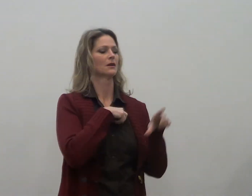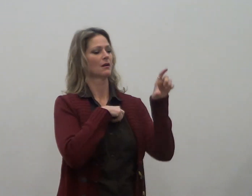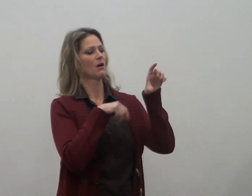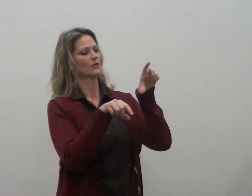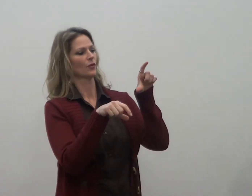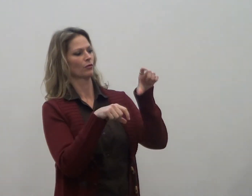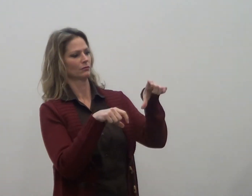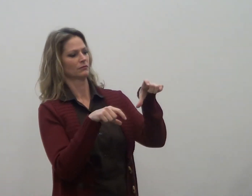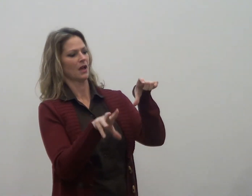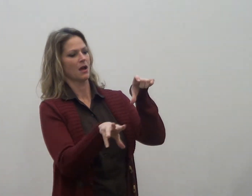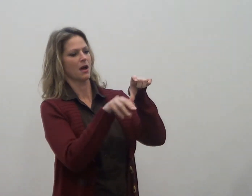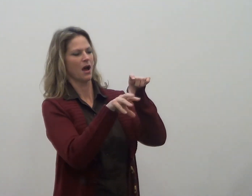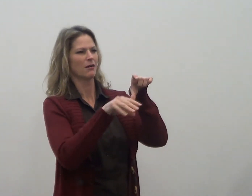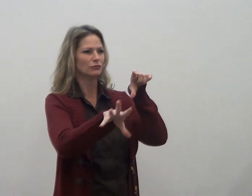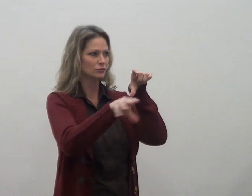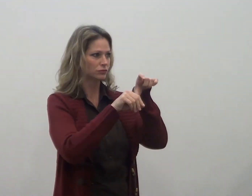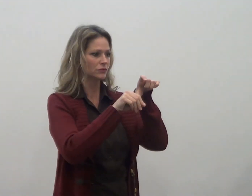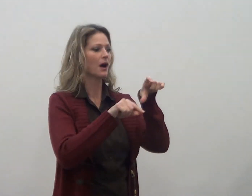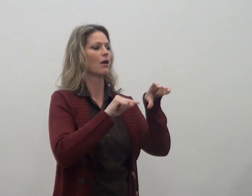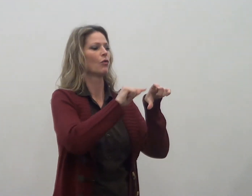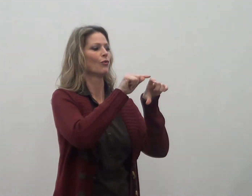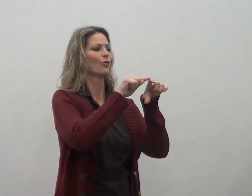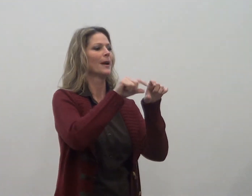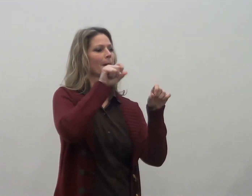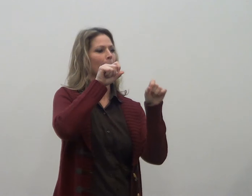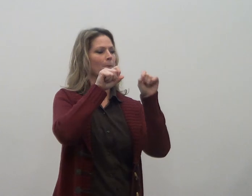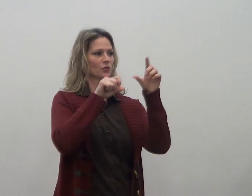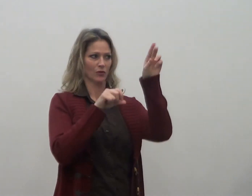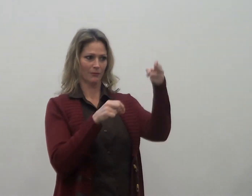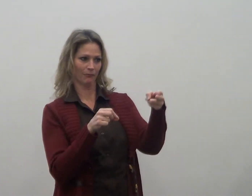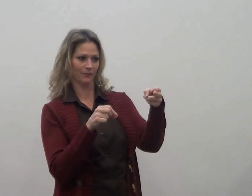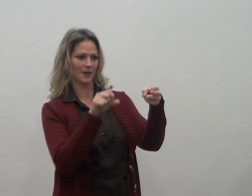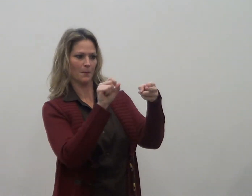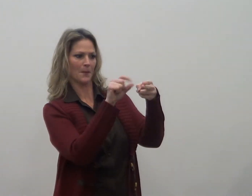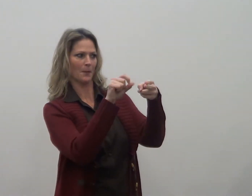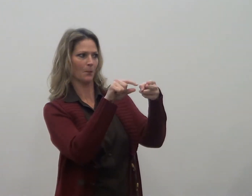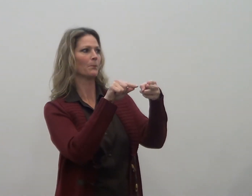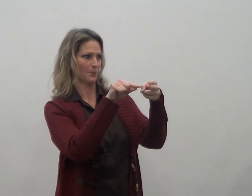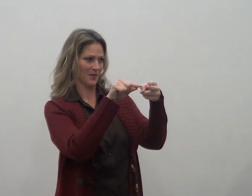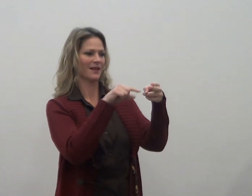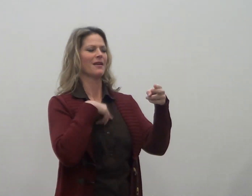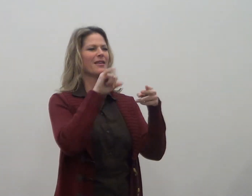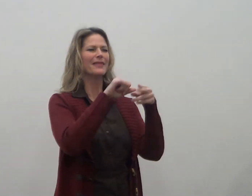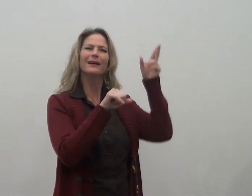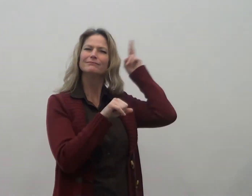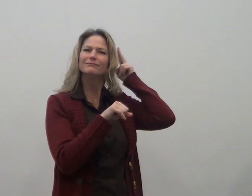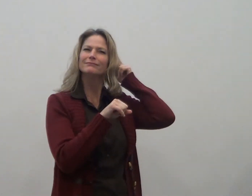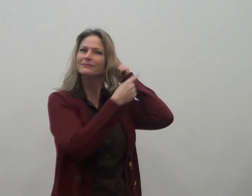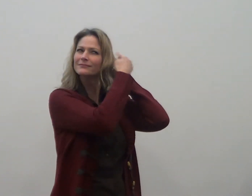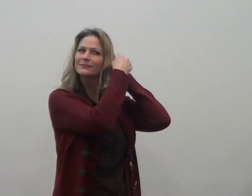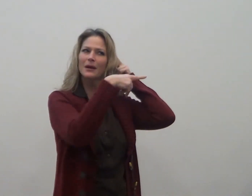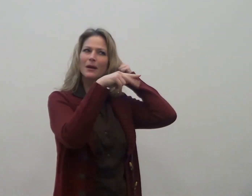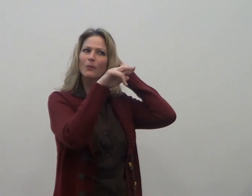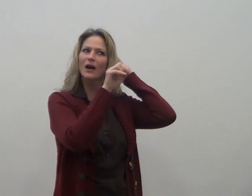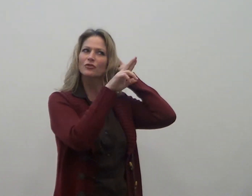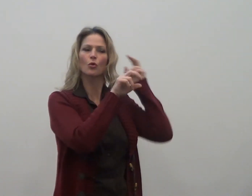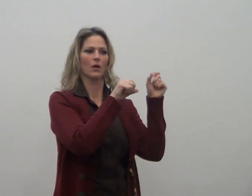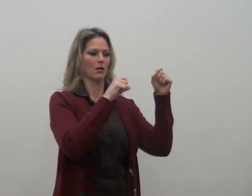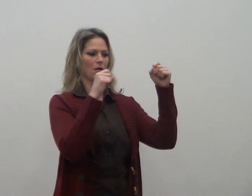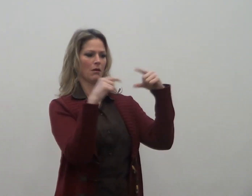sound around you, and then it will send it to the processor. Here the processor analyzes the sound and sends it to the transmitter. Next,